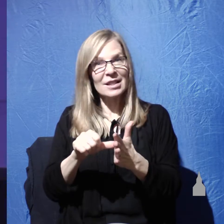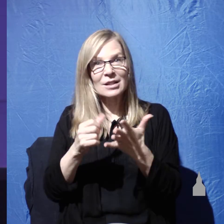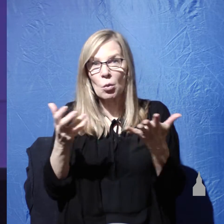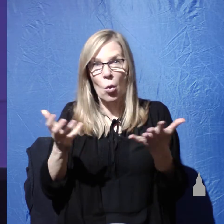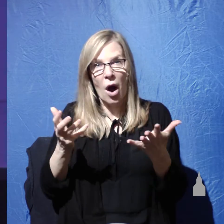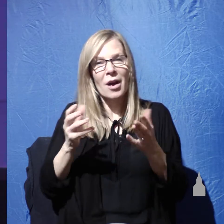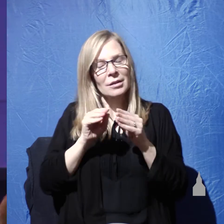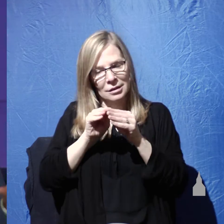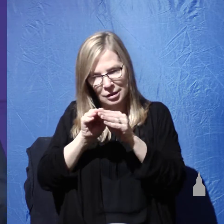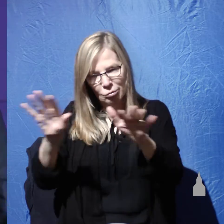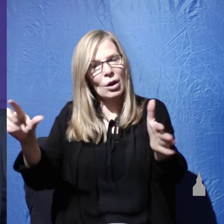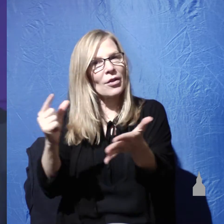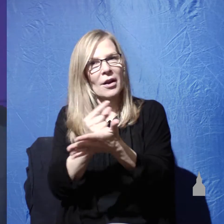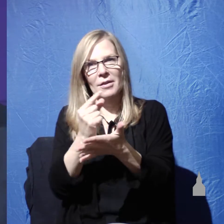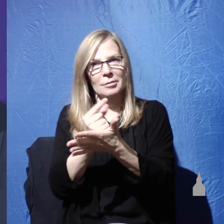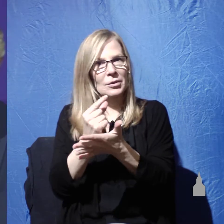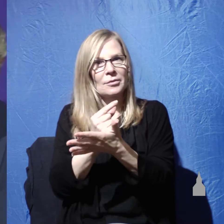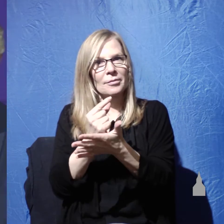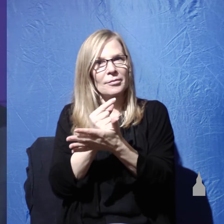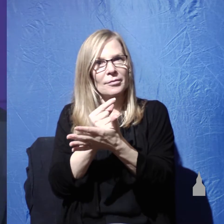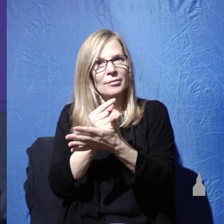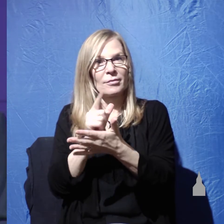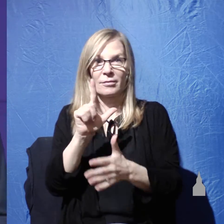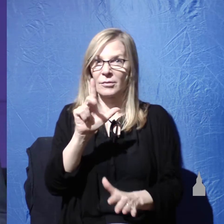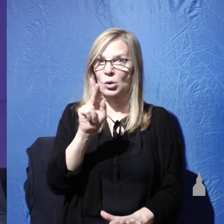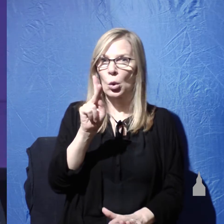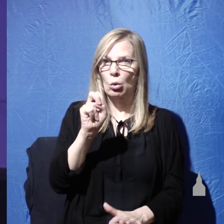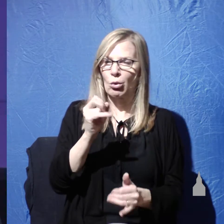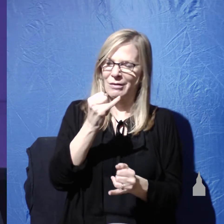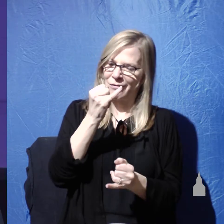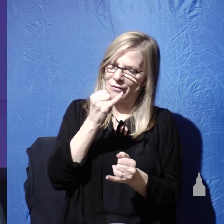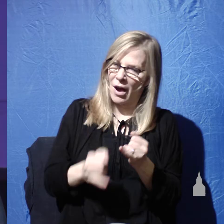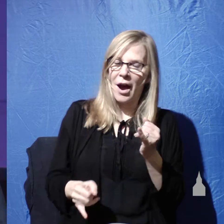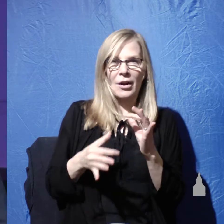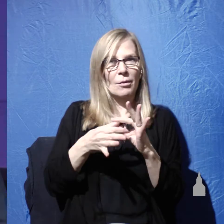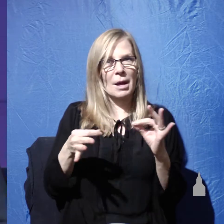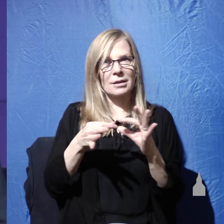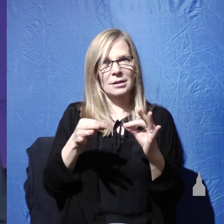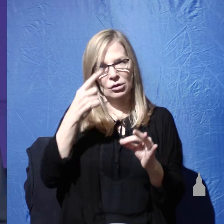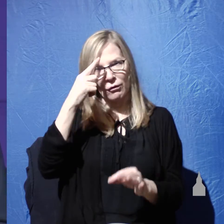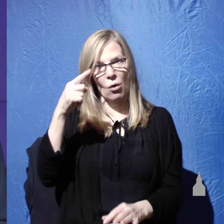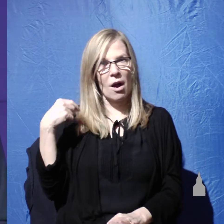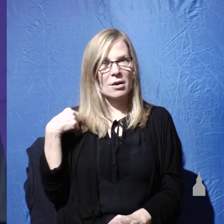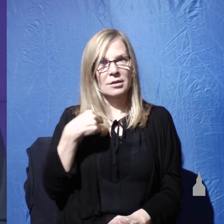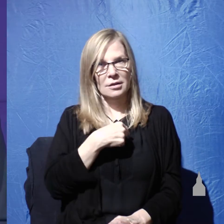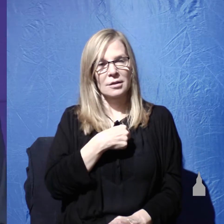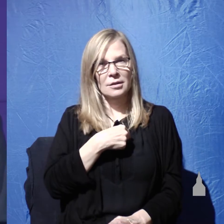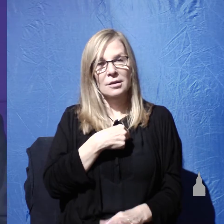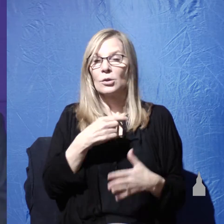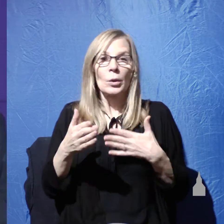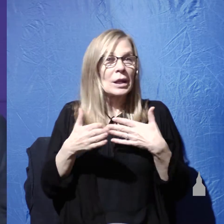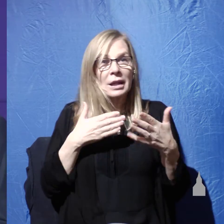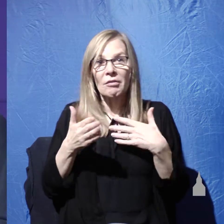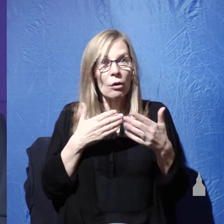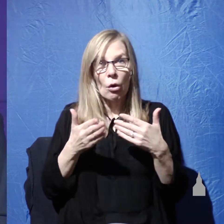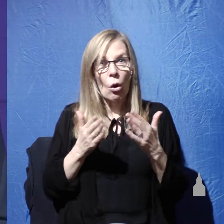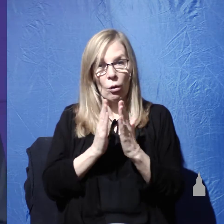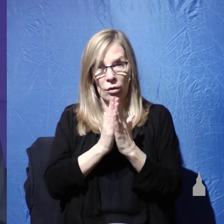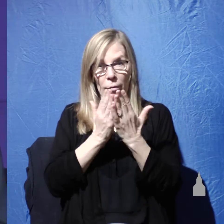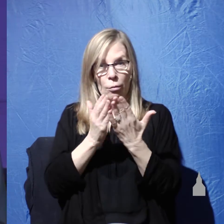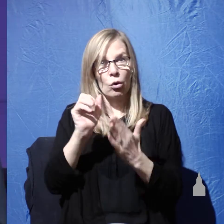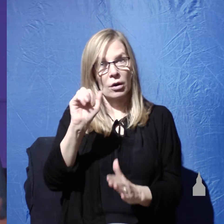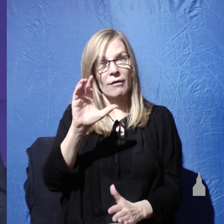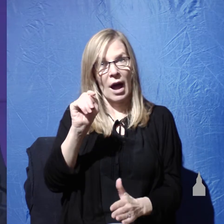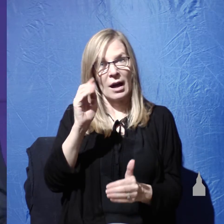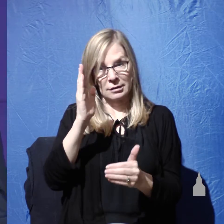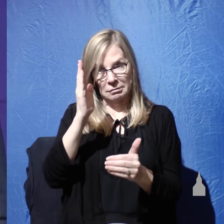spread of the gospel. Therefore, Luke's final message to us is that while the book of Acts may come to a